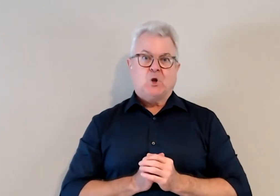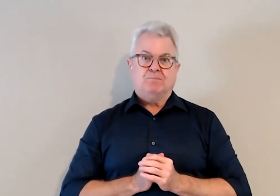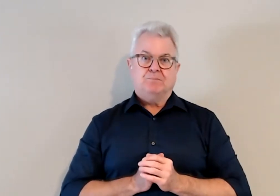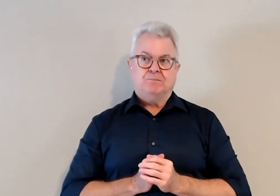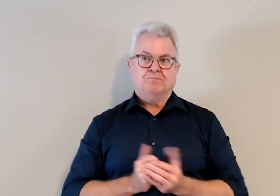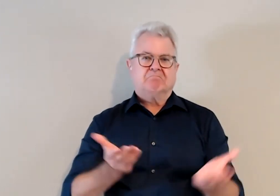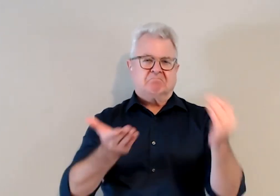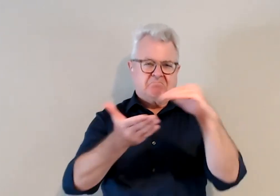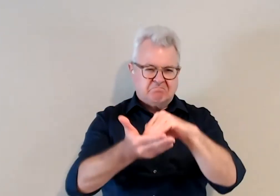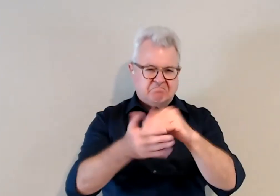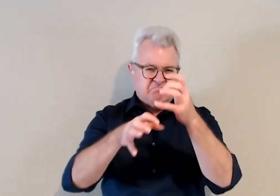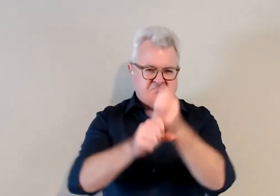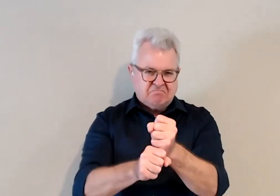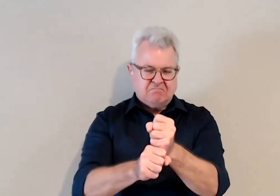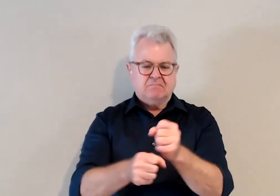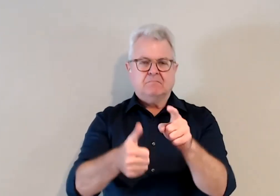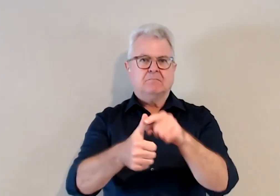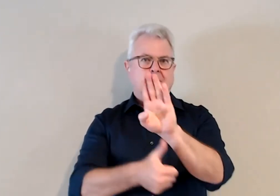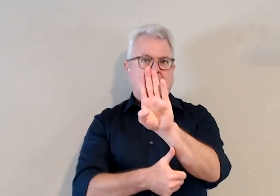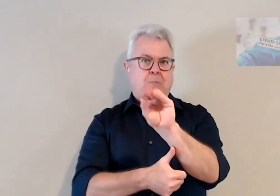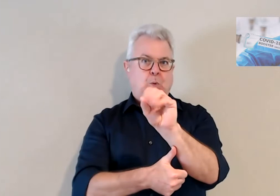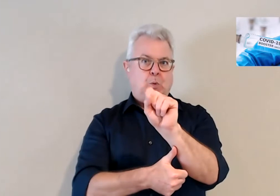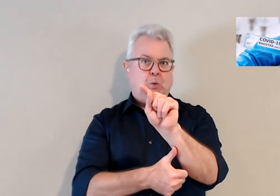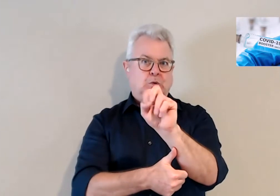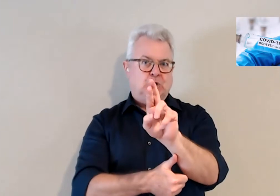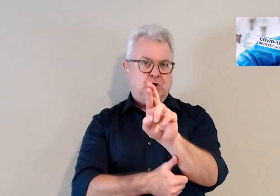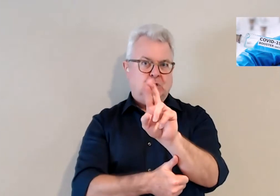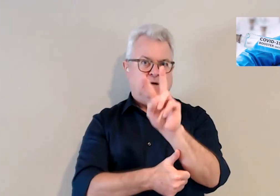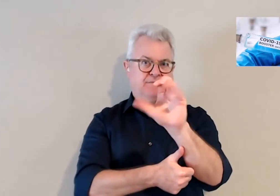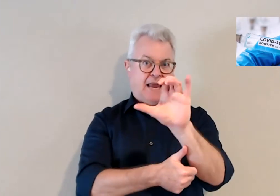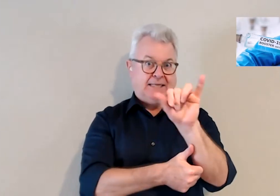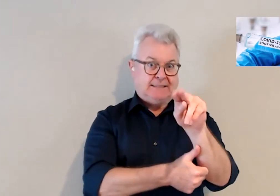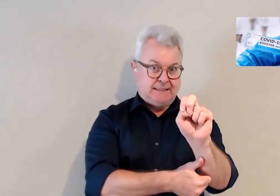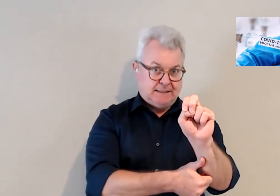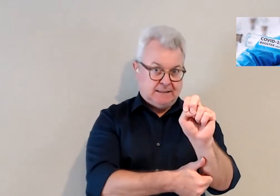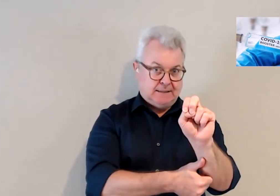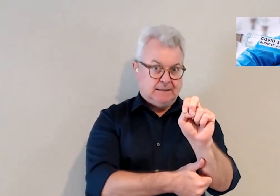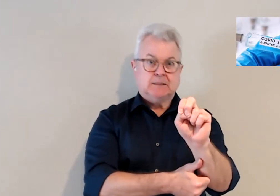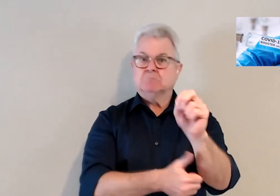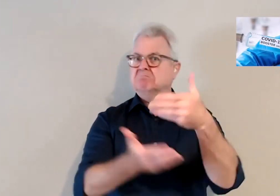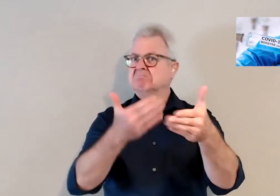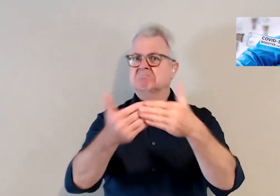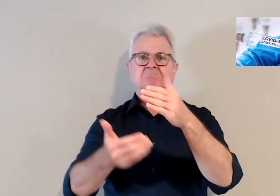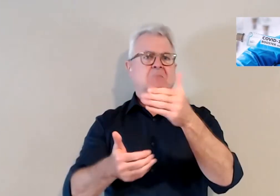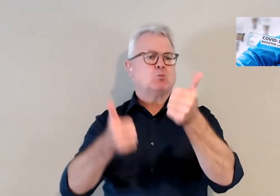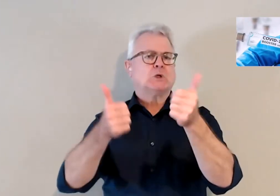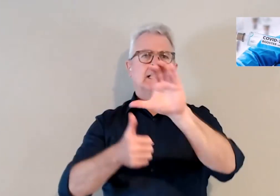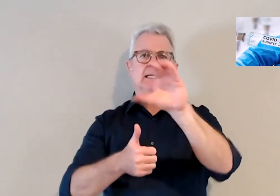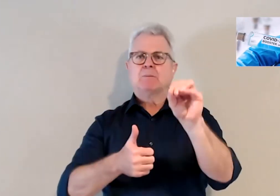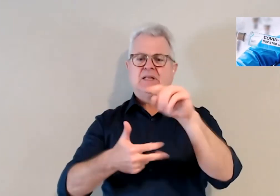themselves at risk and those around us at risk, even though we've received our vaccine. So the booster vaccine, regardless of